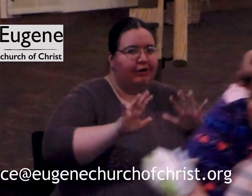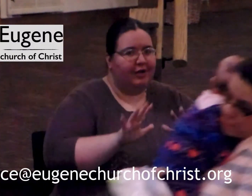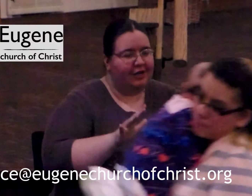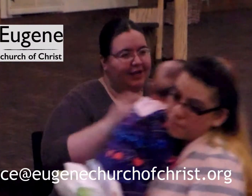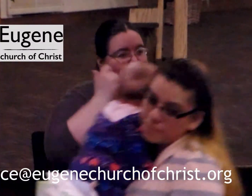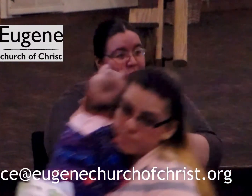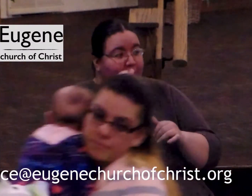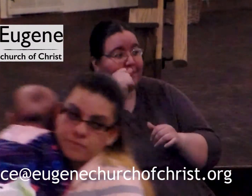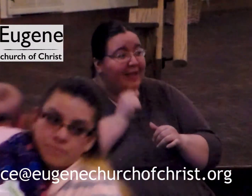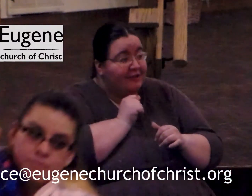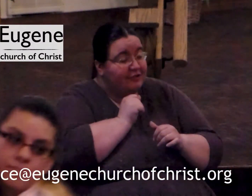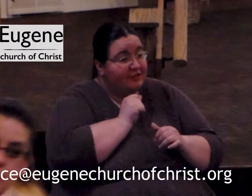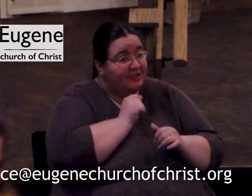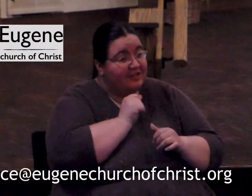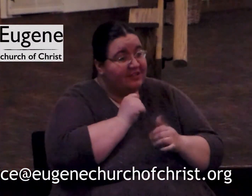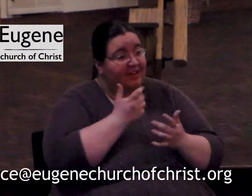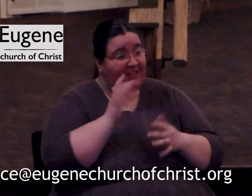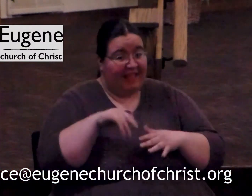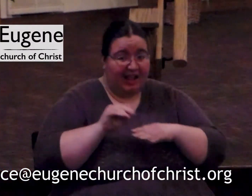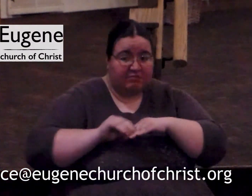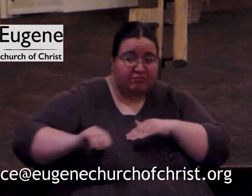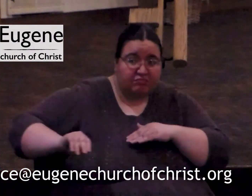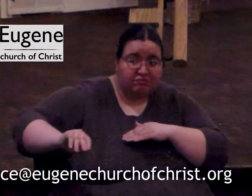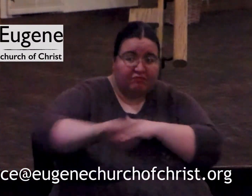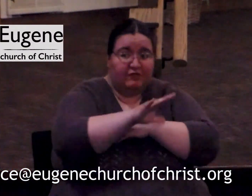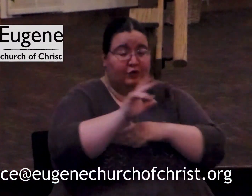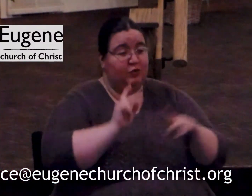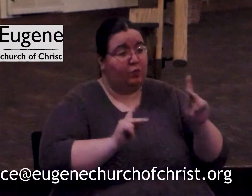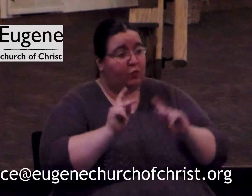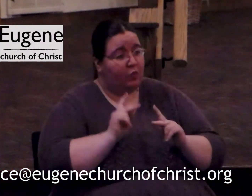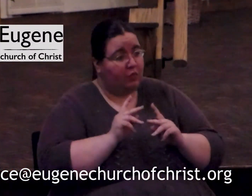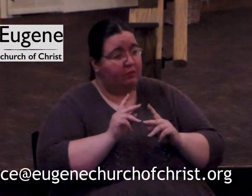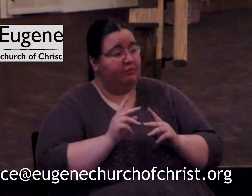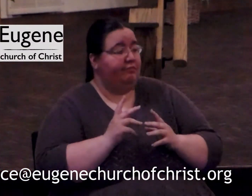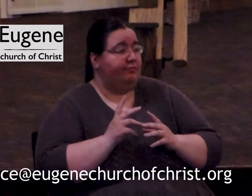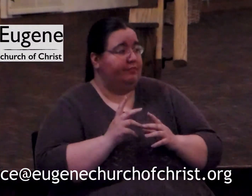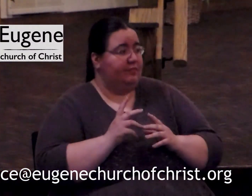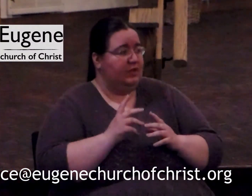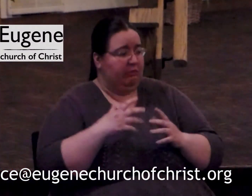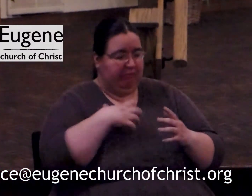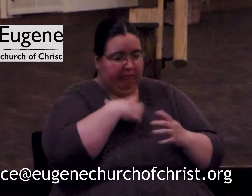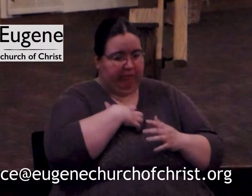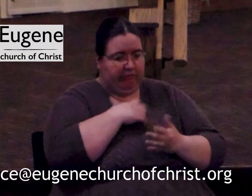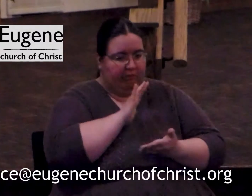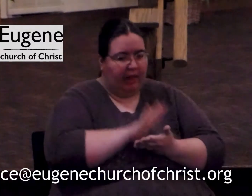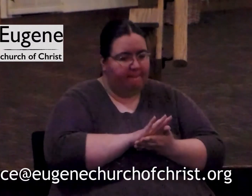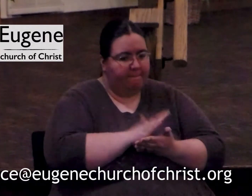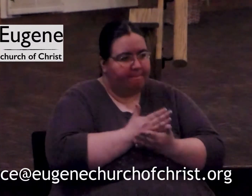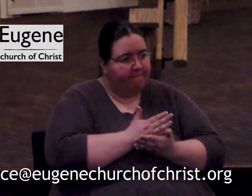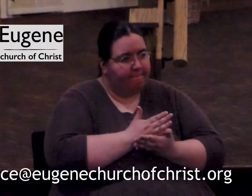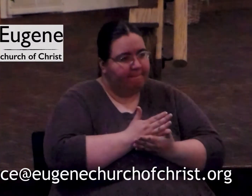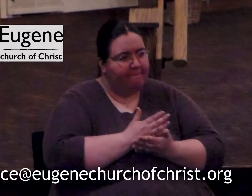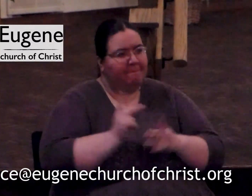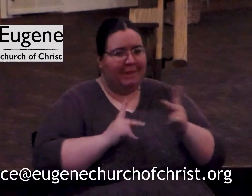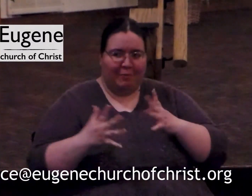of our word without the oaths, it makes an impact on our world. When we are patient with each other, it makes an impact on our